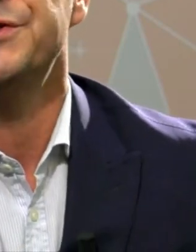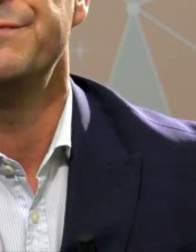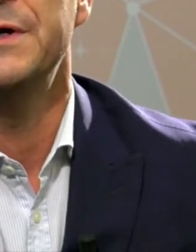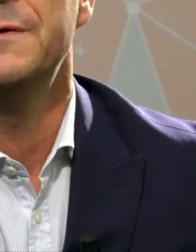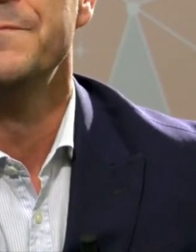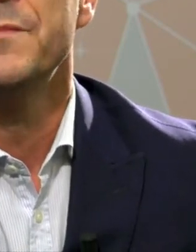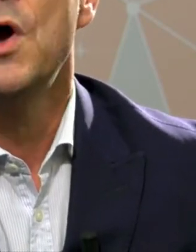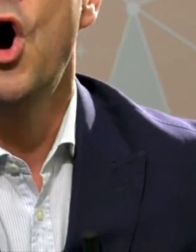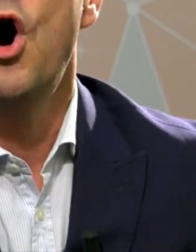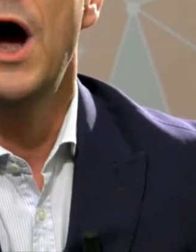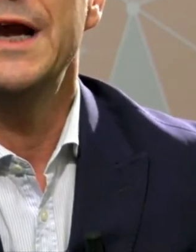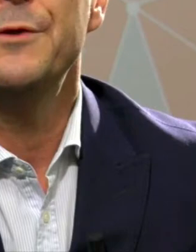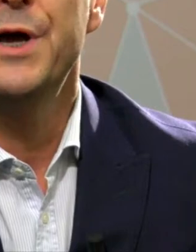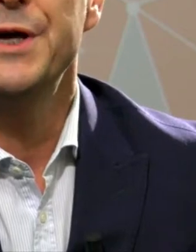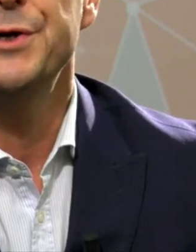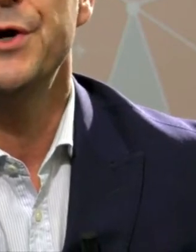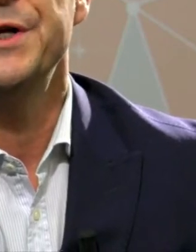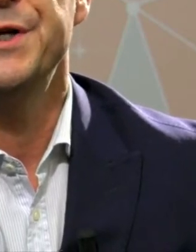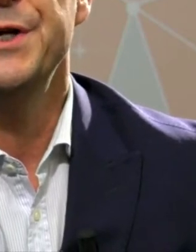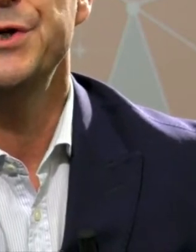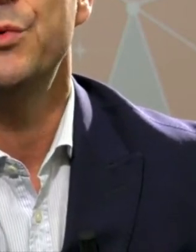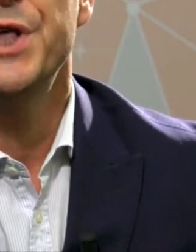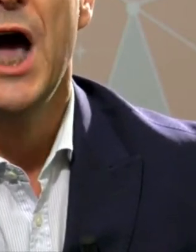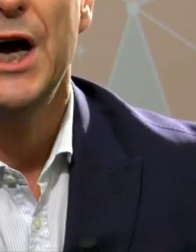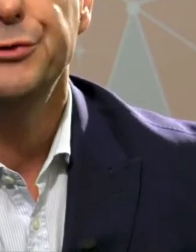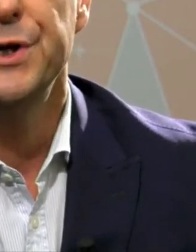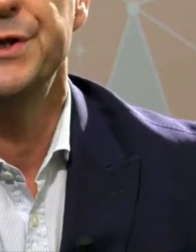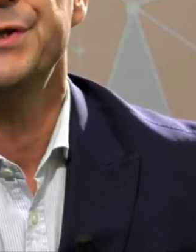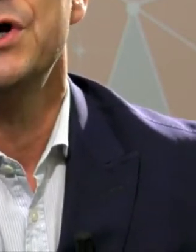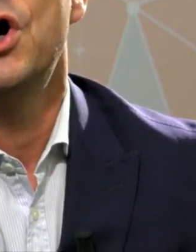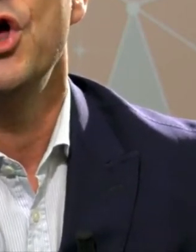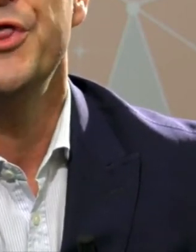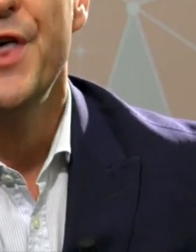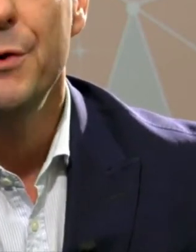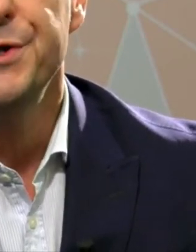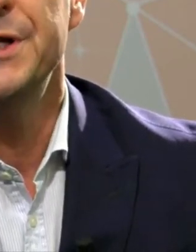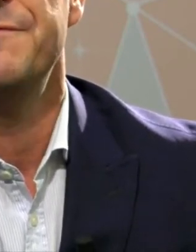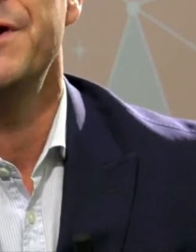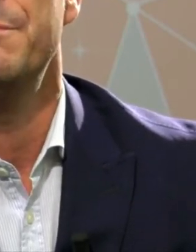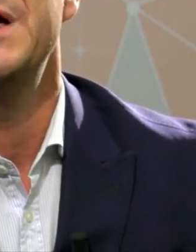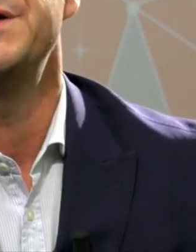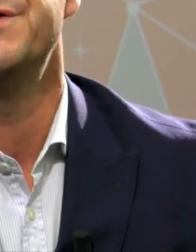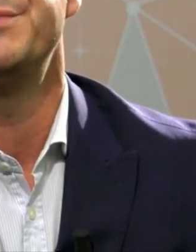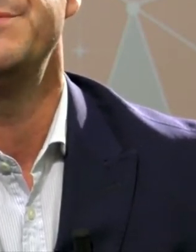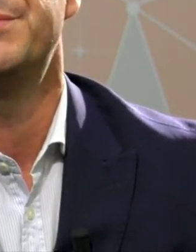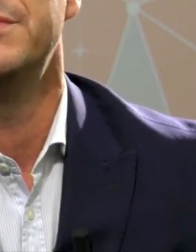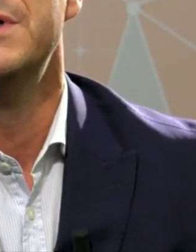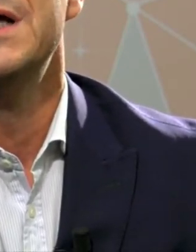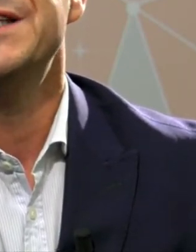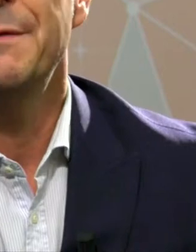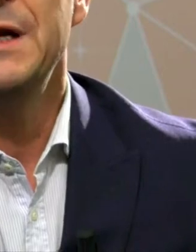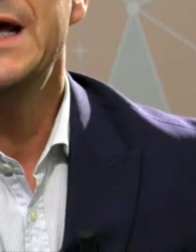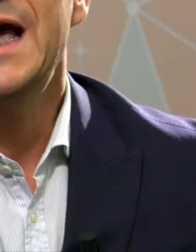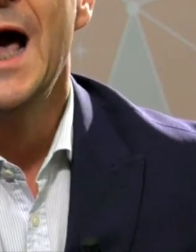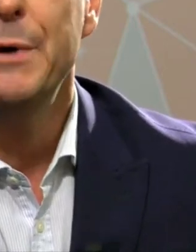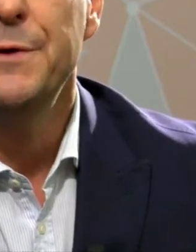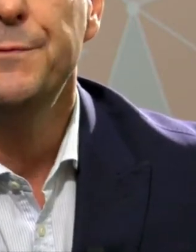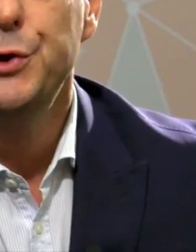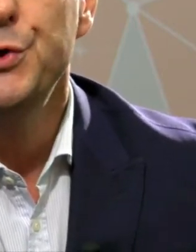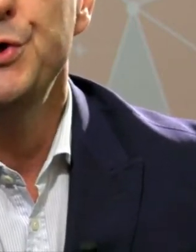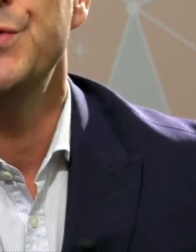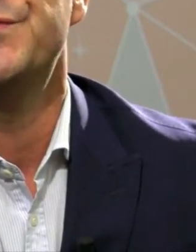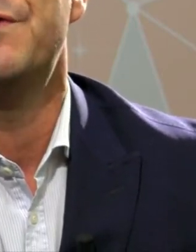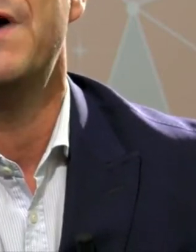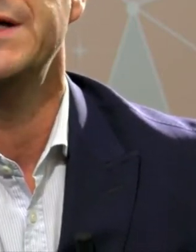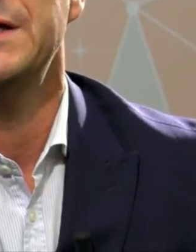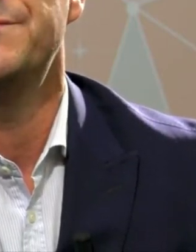of capacity, or an education organization with hundreds of thousands, if not millions of people, suddenly coming